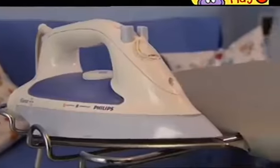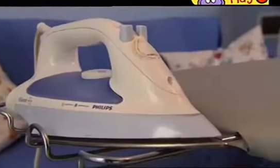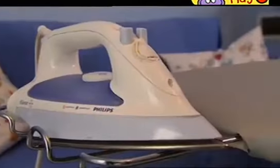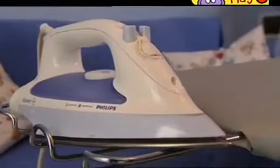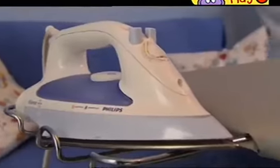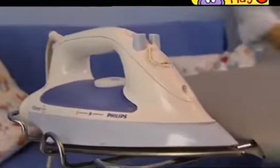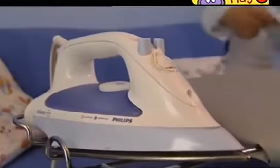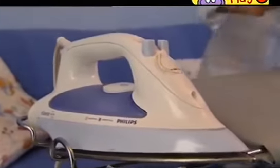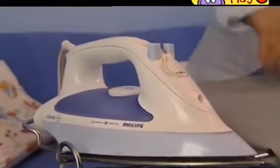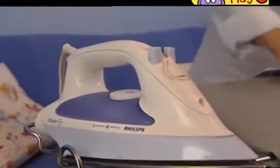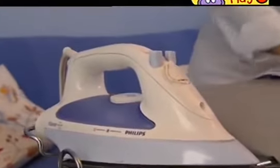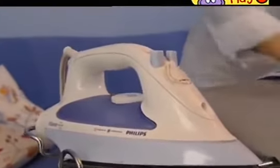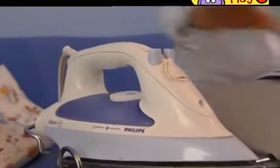iron it.